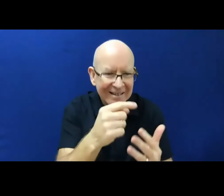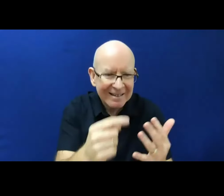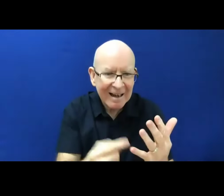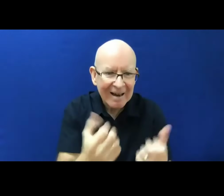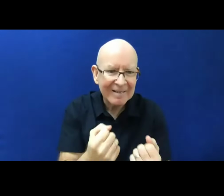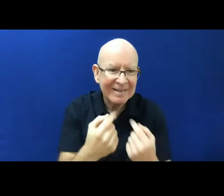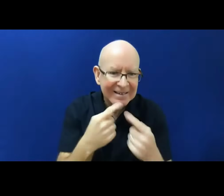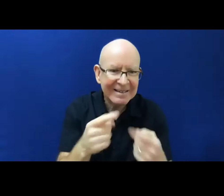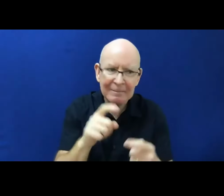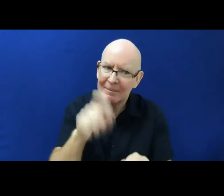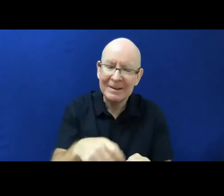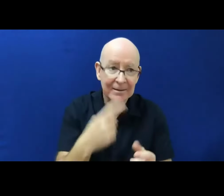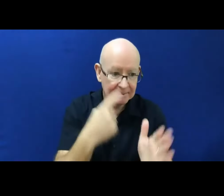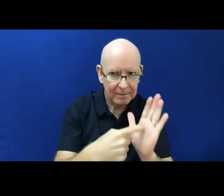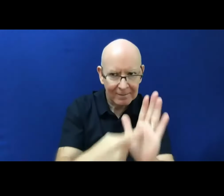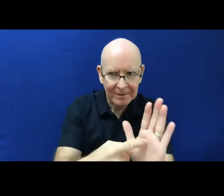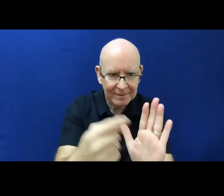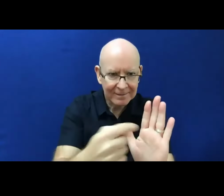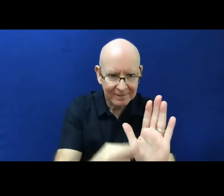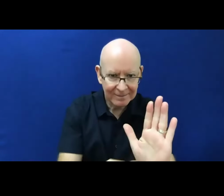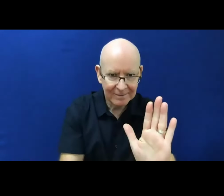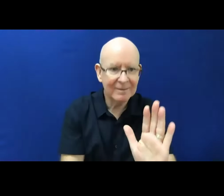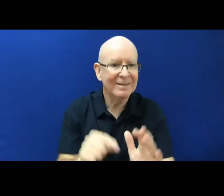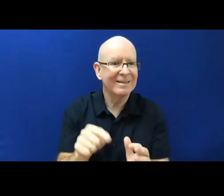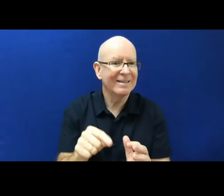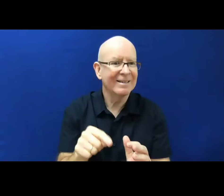or produced counter evidence